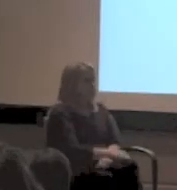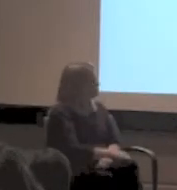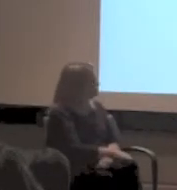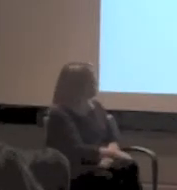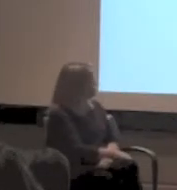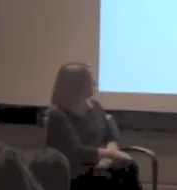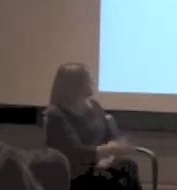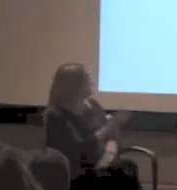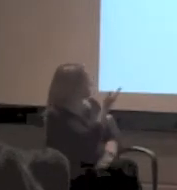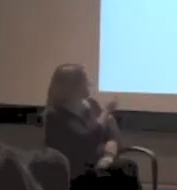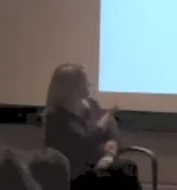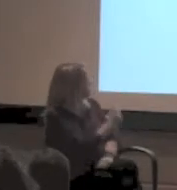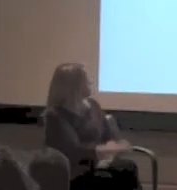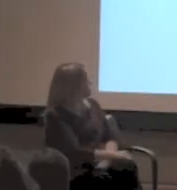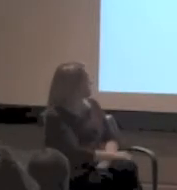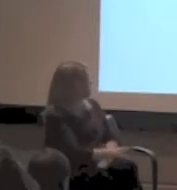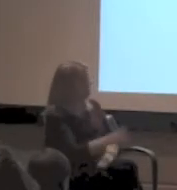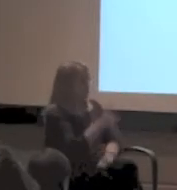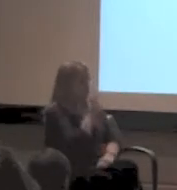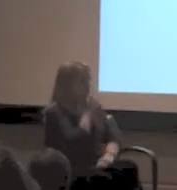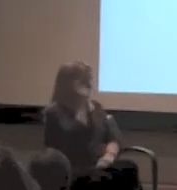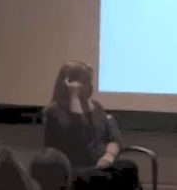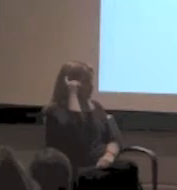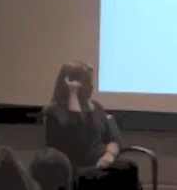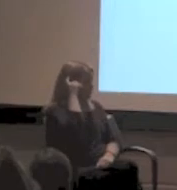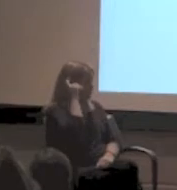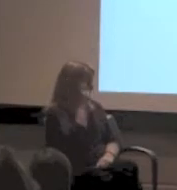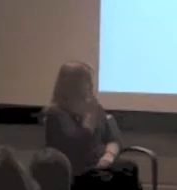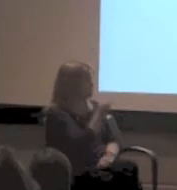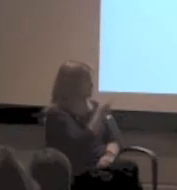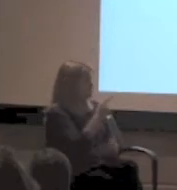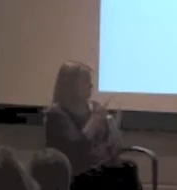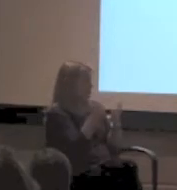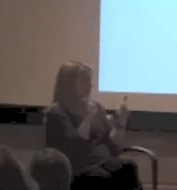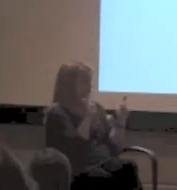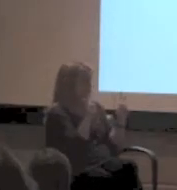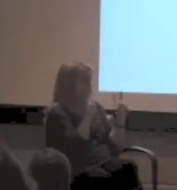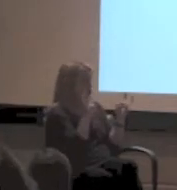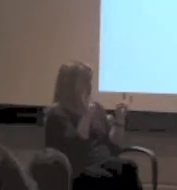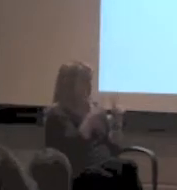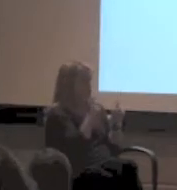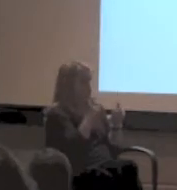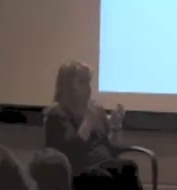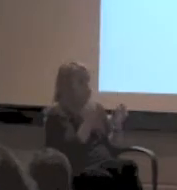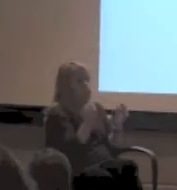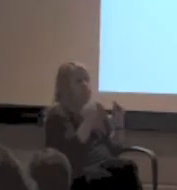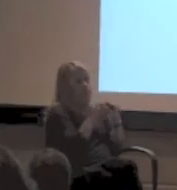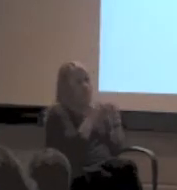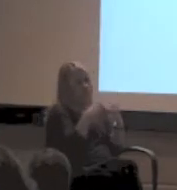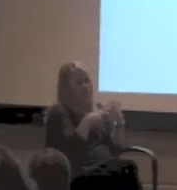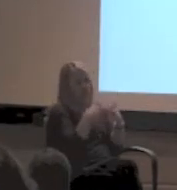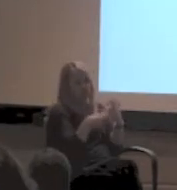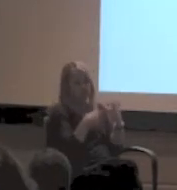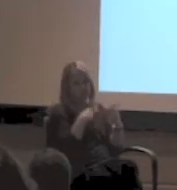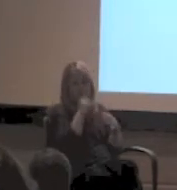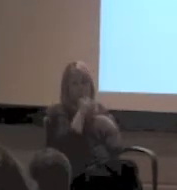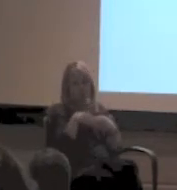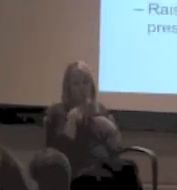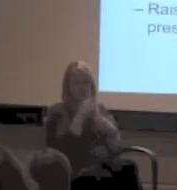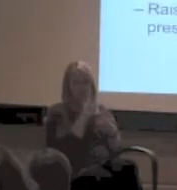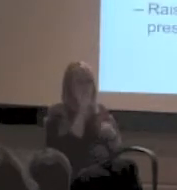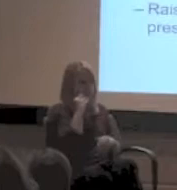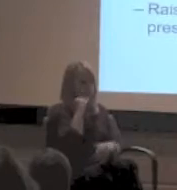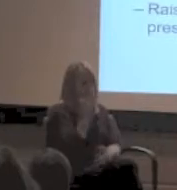Okay, hydrocephalus. So this is a much bigger topic because it's much more problematic, as I'm sure everyone in the audience has been